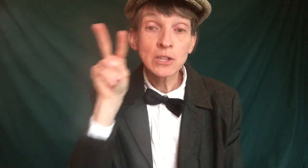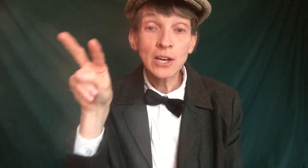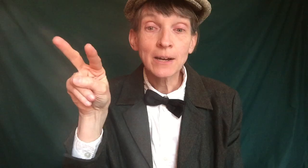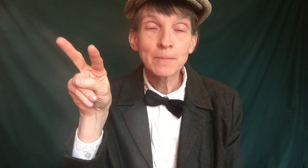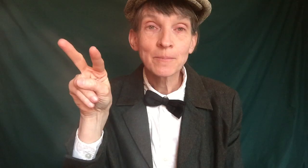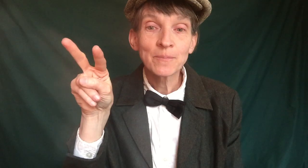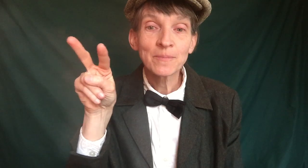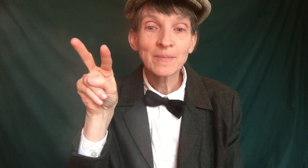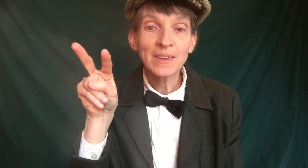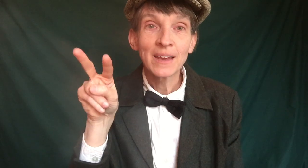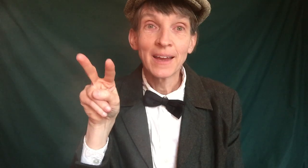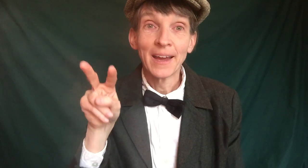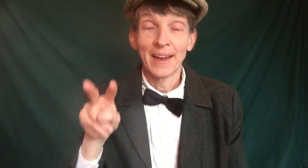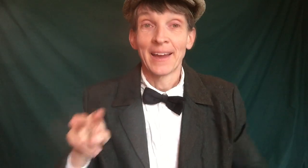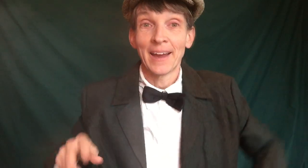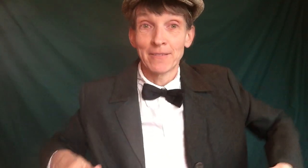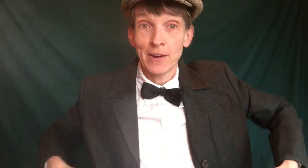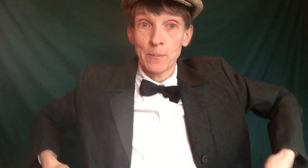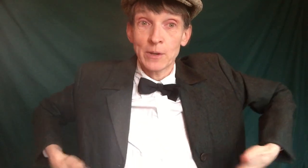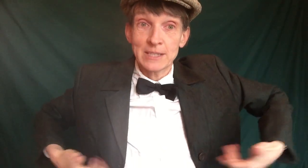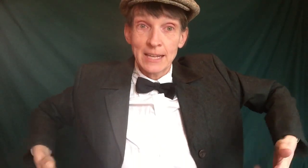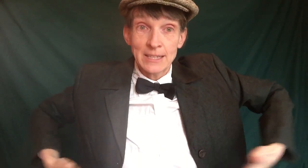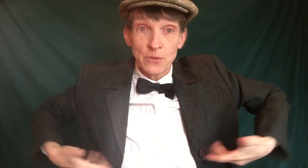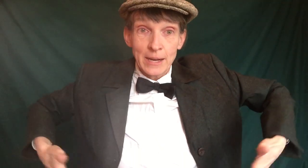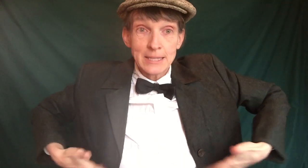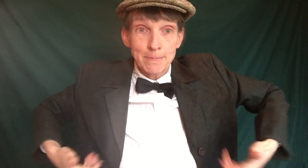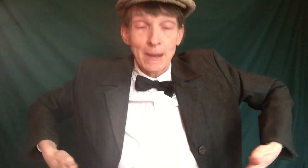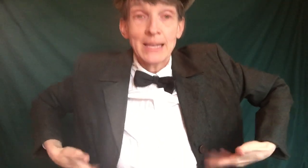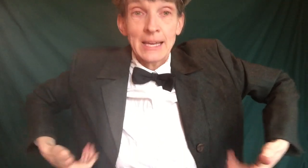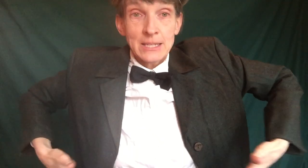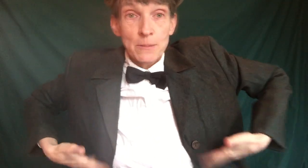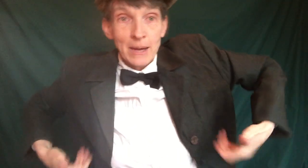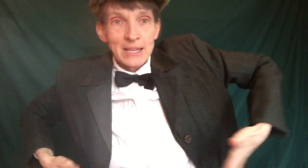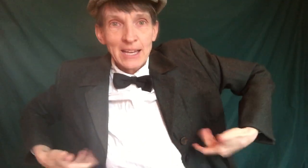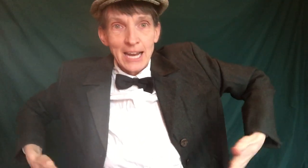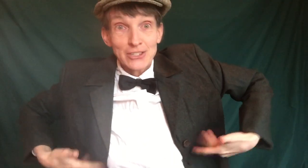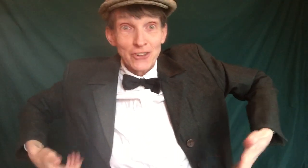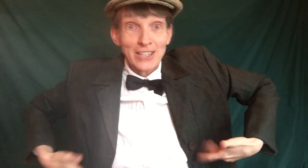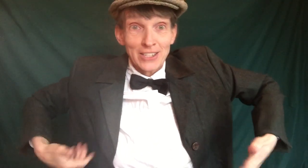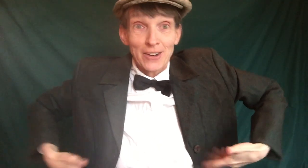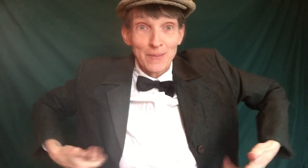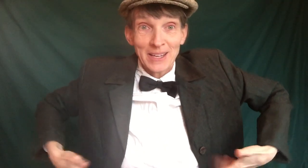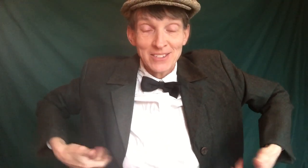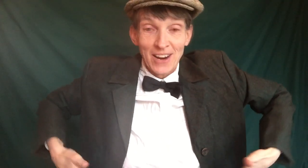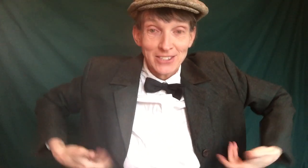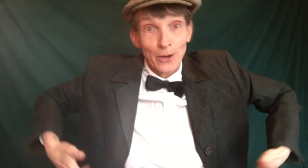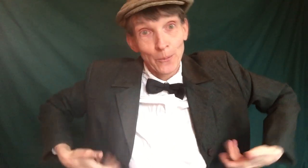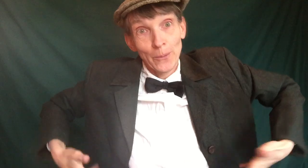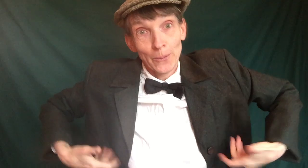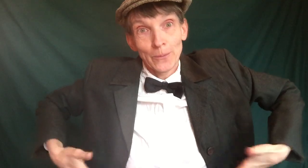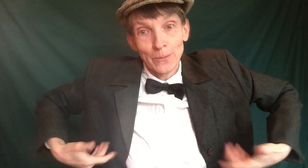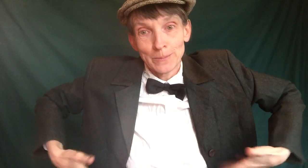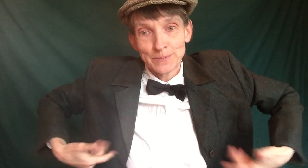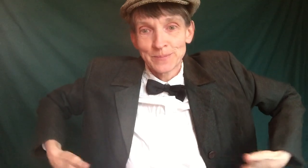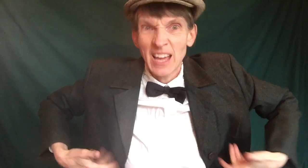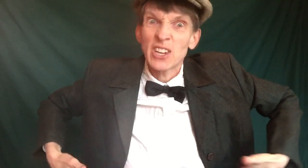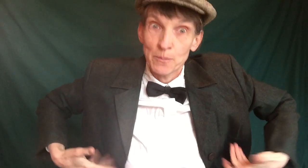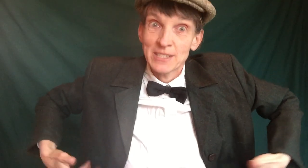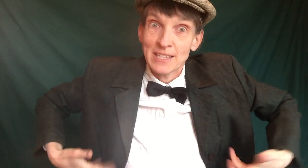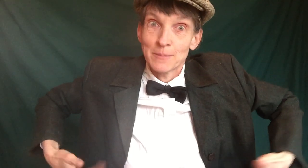look. And a very important sign in this story is monkey. So monkey, you kind of scratch like you're a monkey scratching. And you can pretend to be